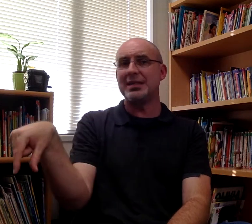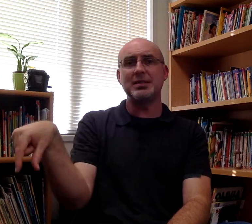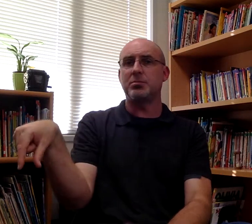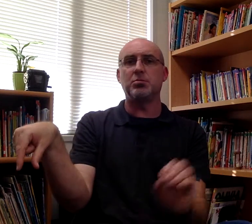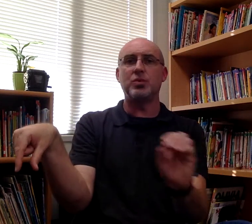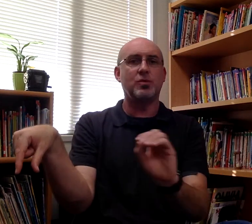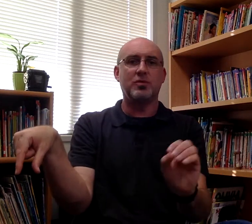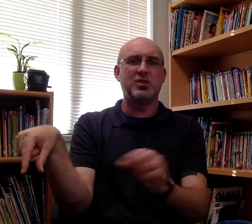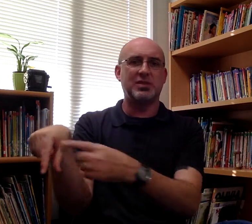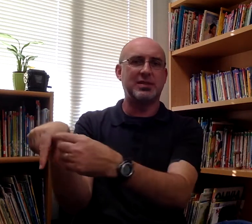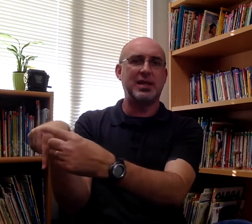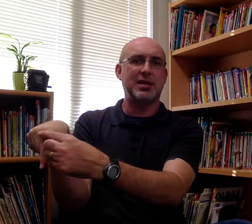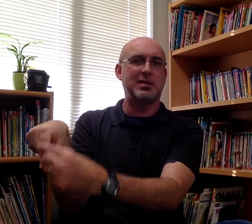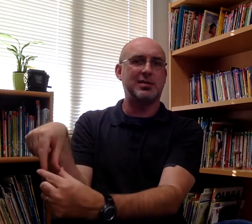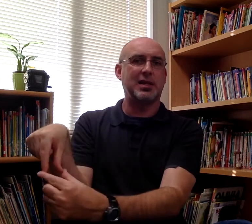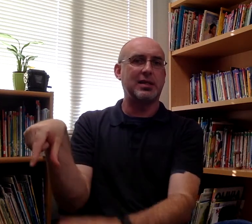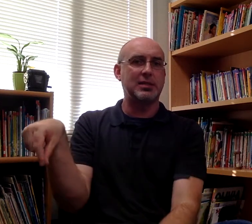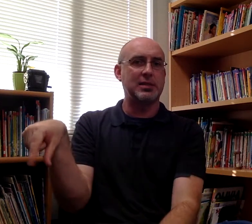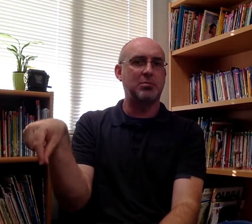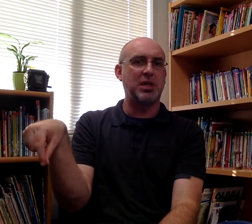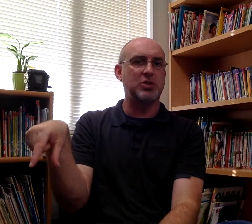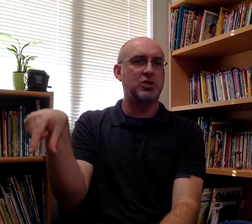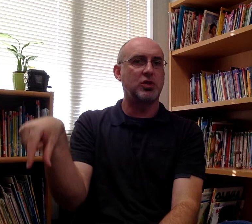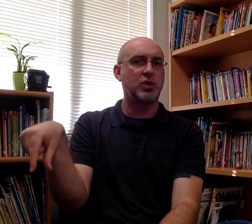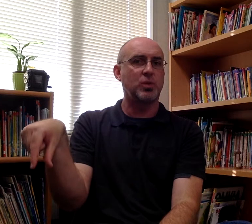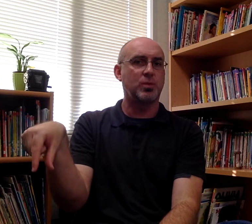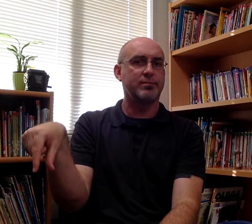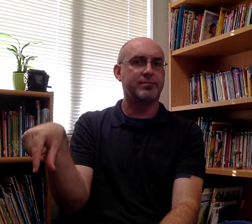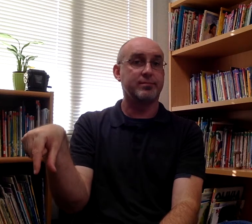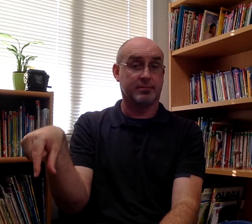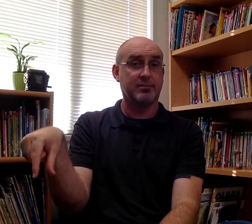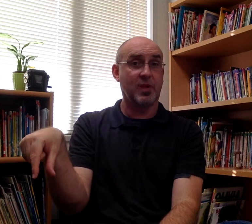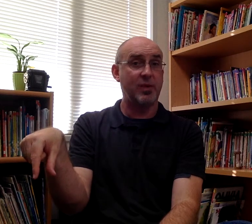doesn't move, it just stays like this. It doesn't pinch. Q. Alright?